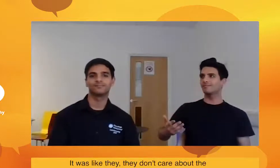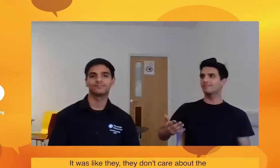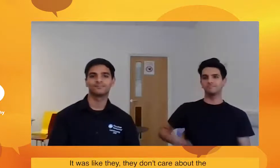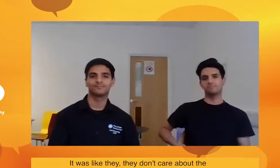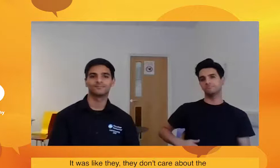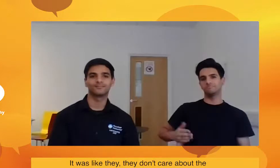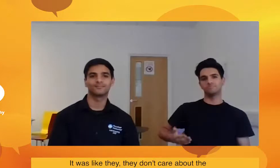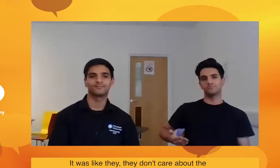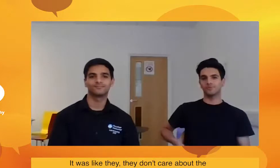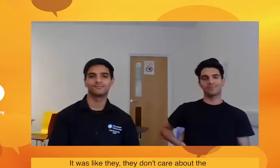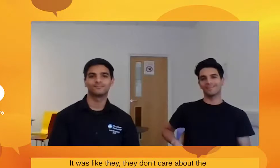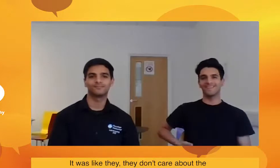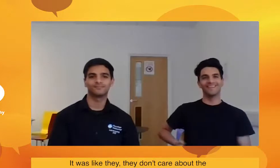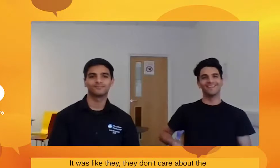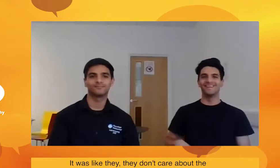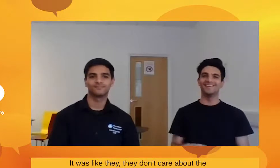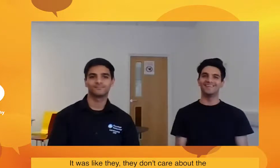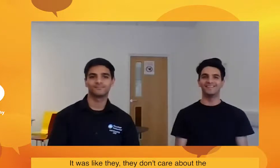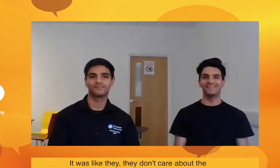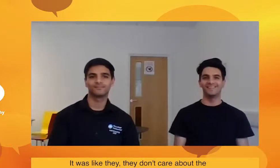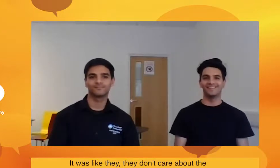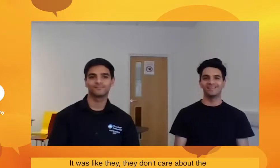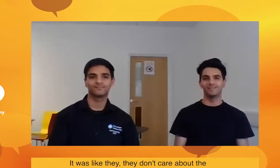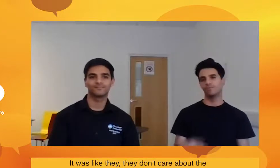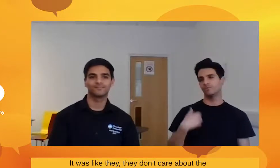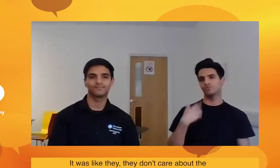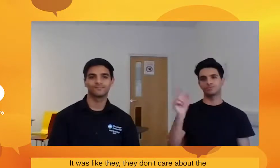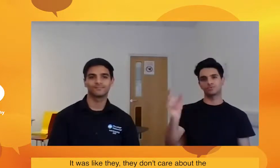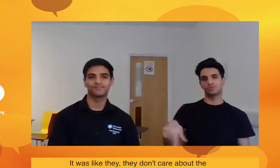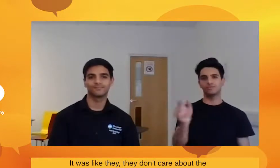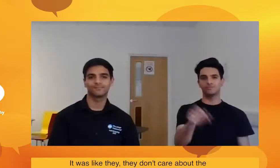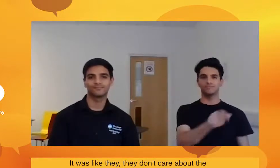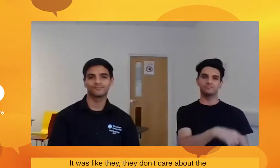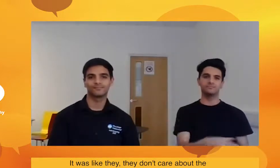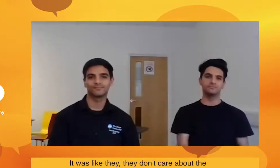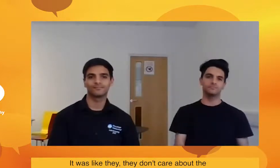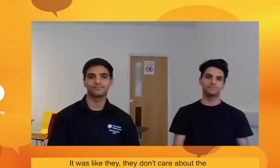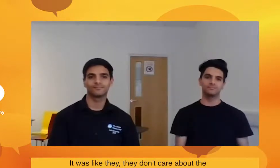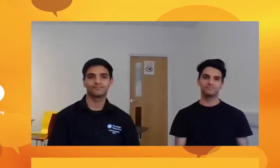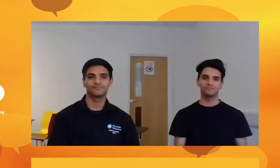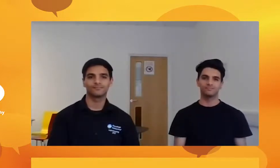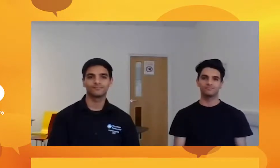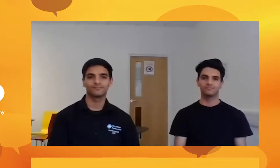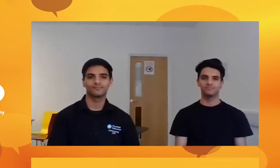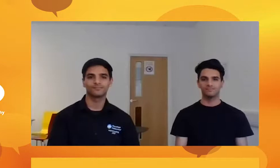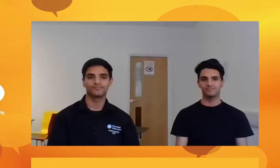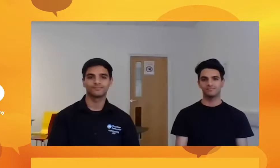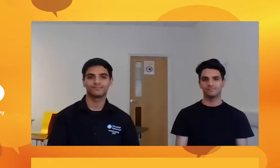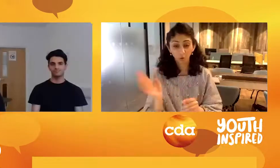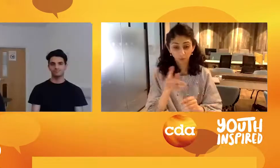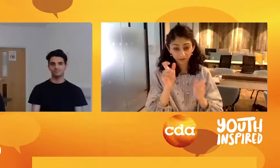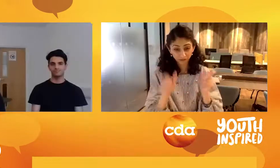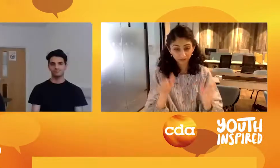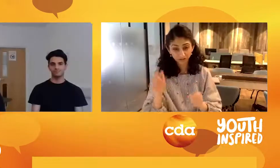It was like they don't care about the education, about the students.